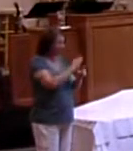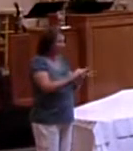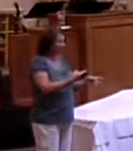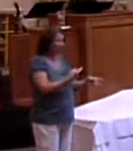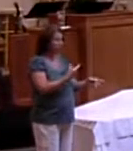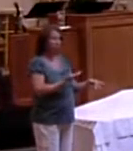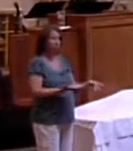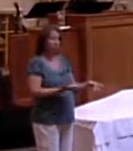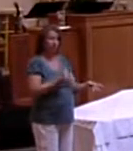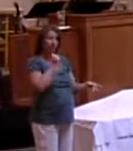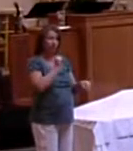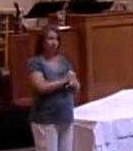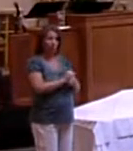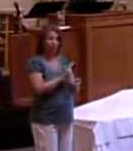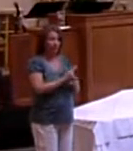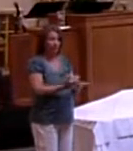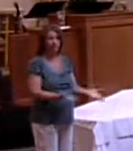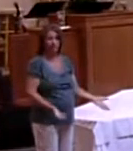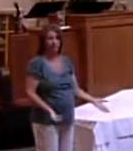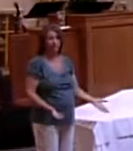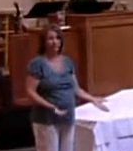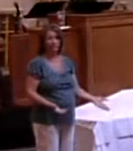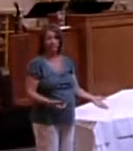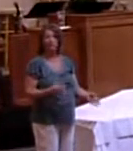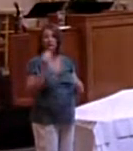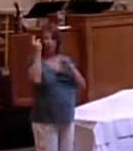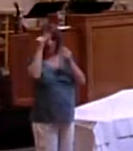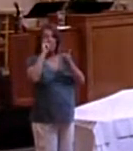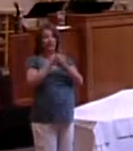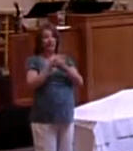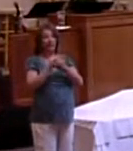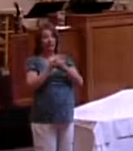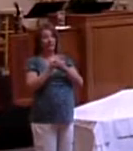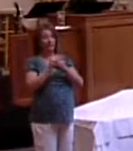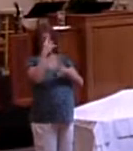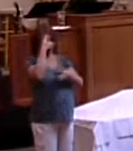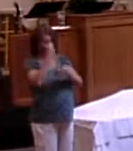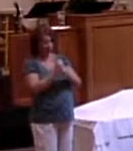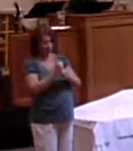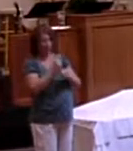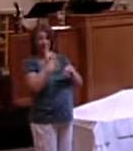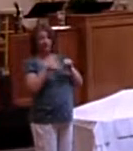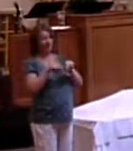the ones that really you probably think about. But today I want you to think about the times you've trusted someone and